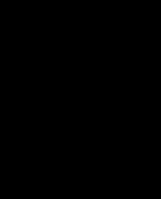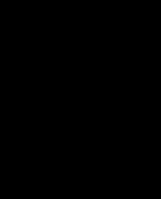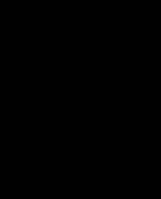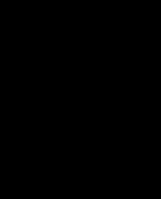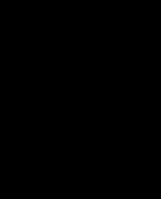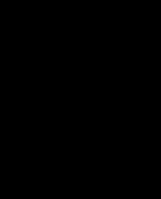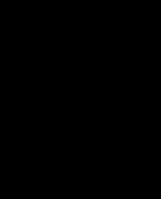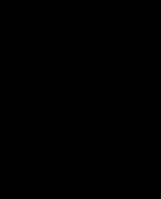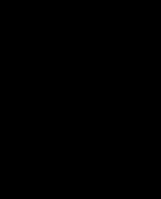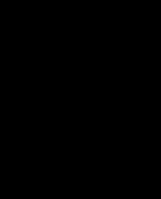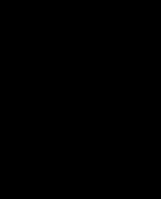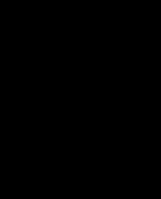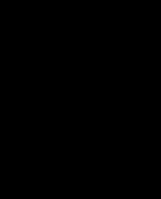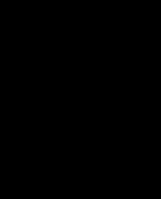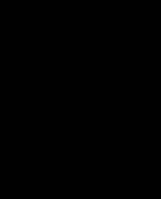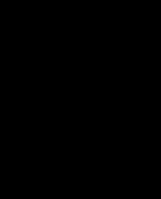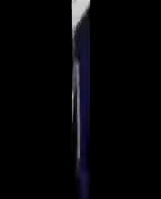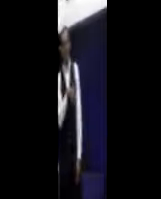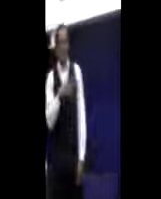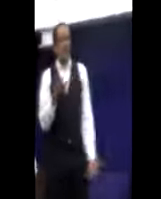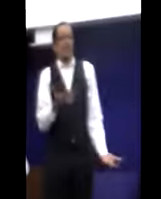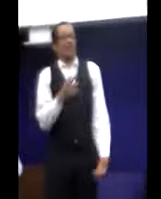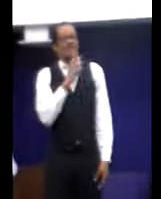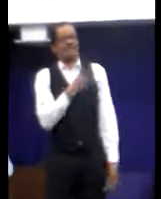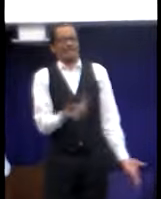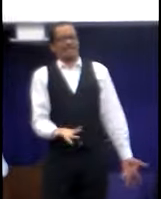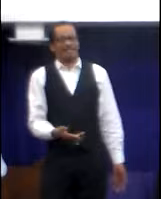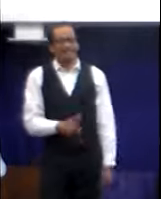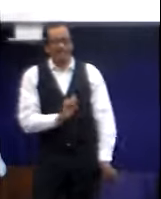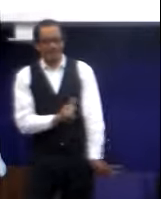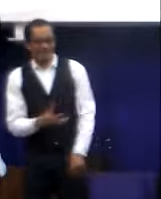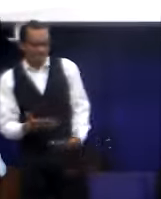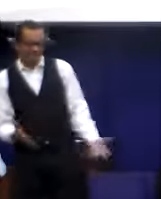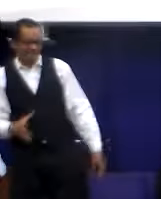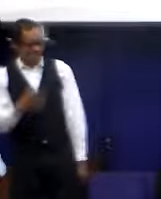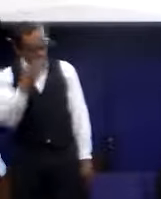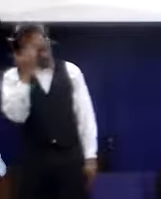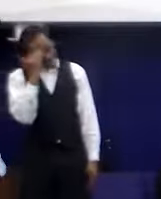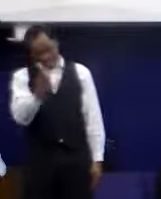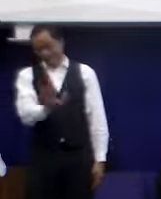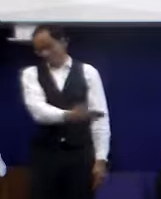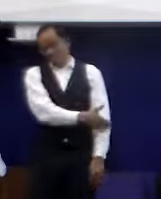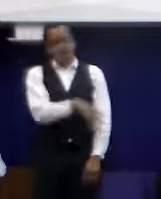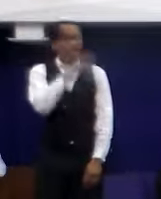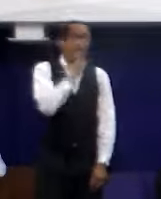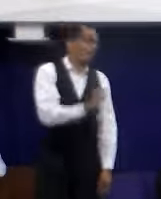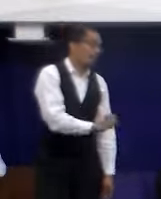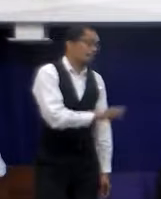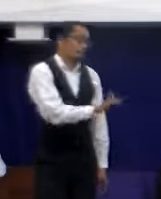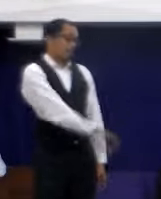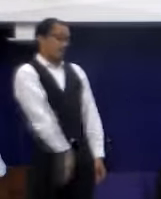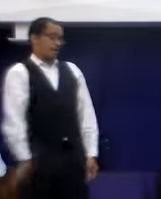granddad. Grandma knows what she's talking about. She's different that stuff and all that stuff. She don't know what's happening. She's old now. You know what I'm